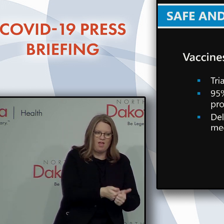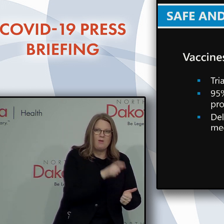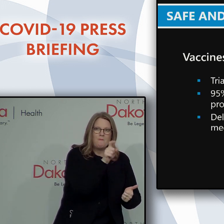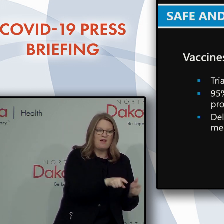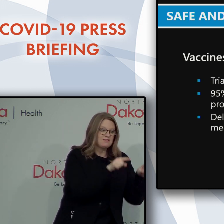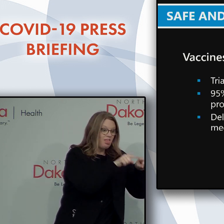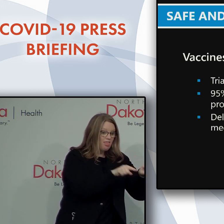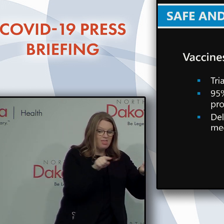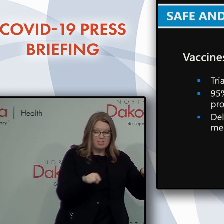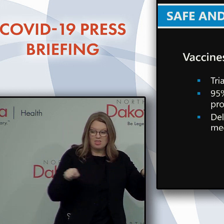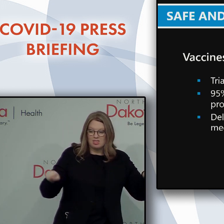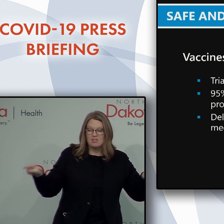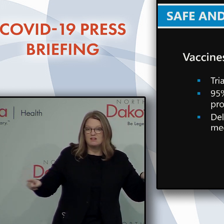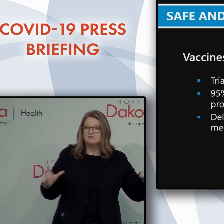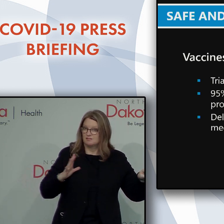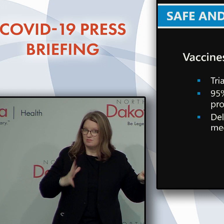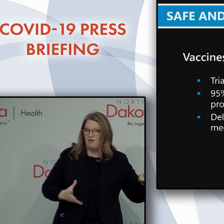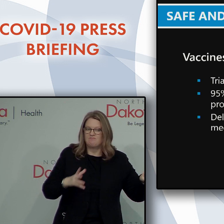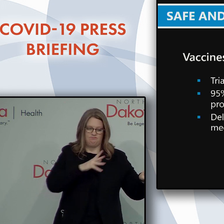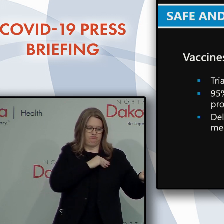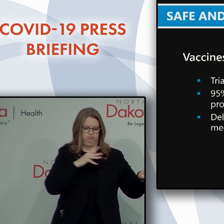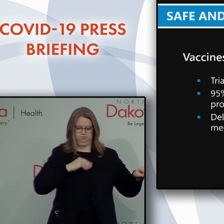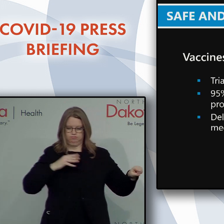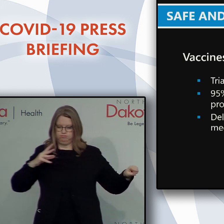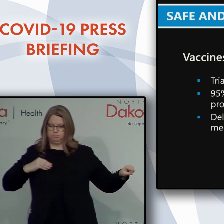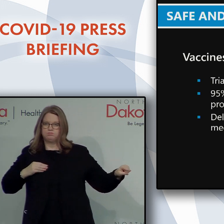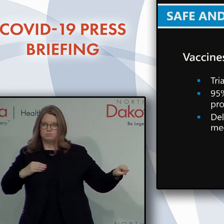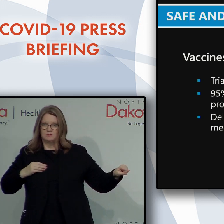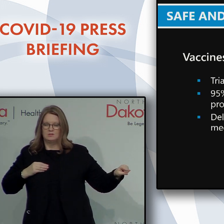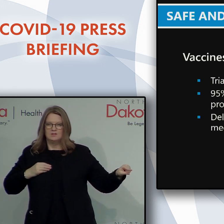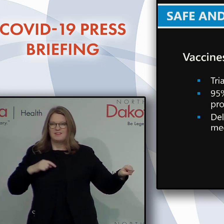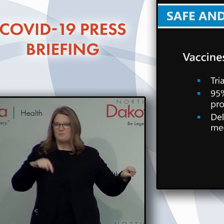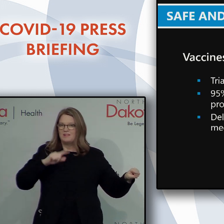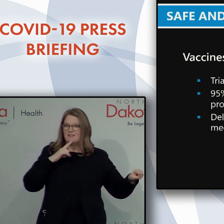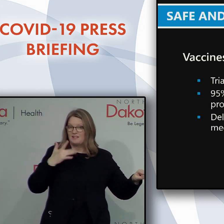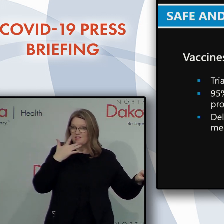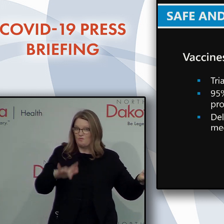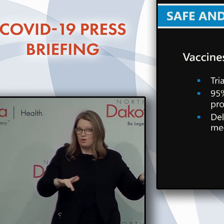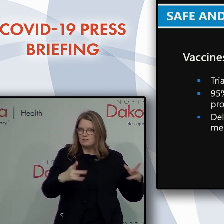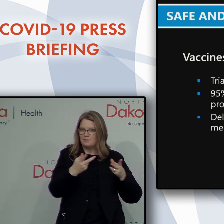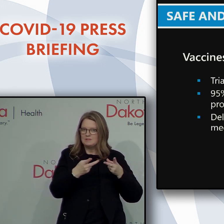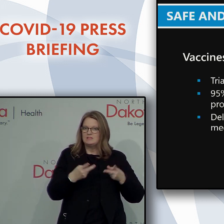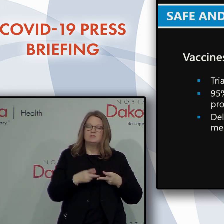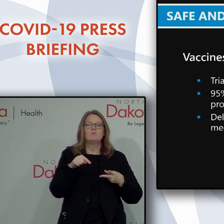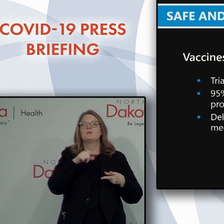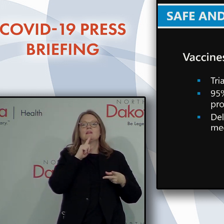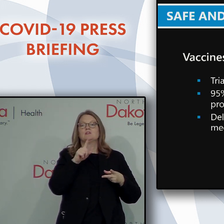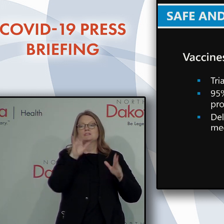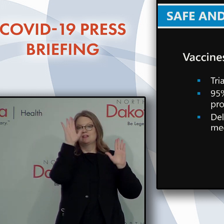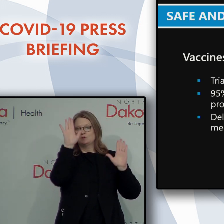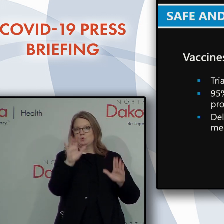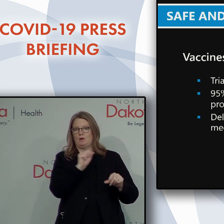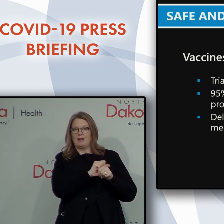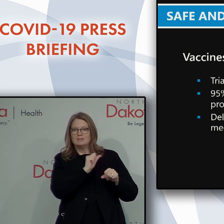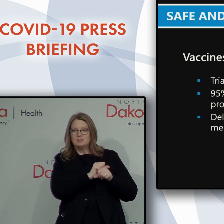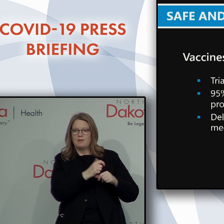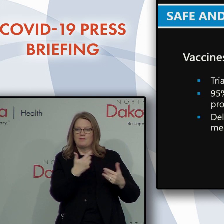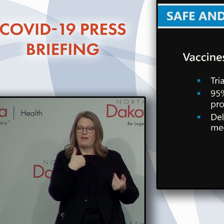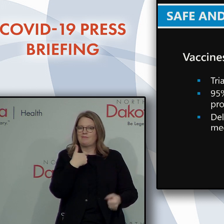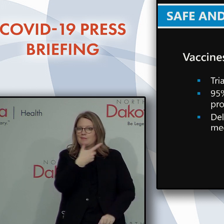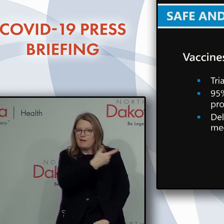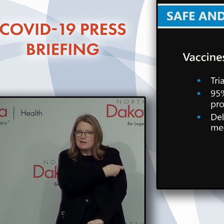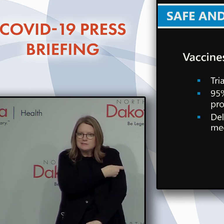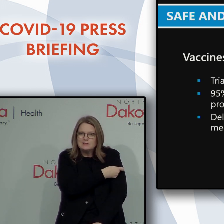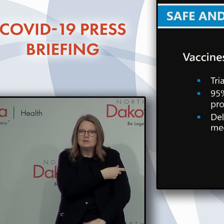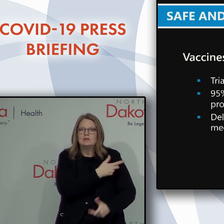approval. And so we're fortunate to be in the position we are today. As I said earlier, we're doing a great job in getting vaccines that the